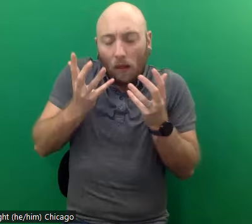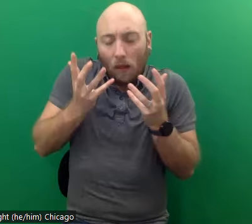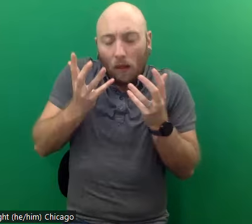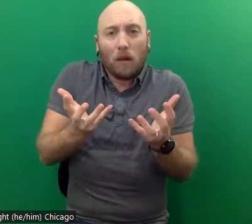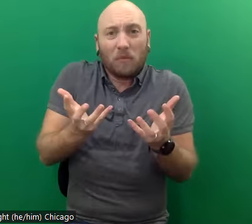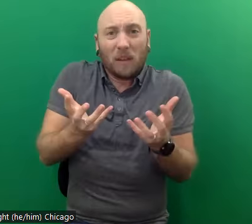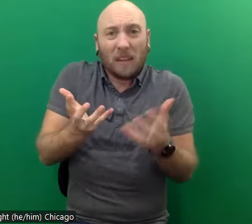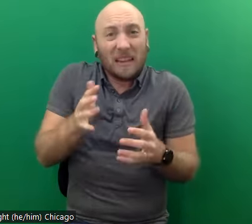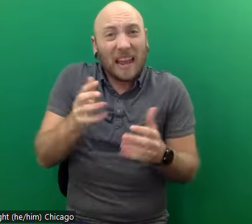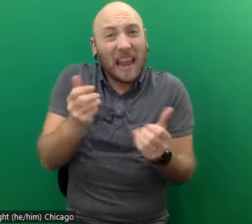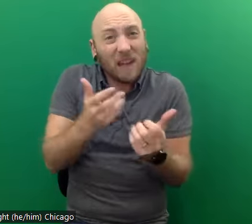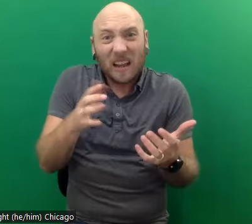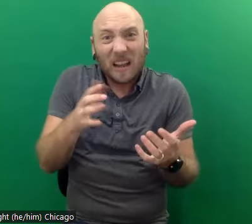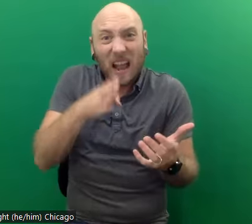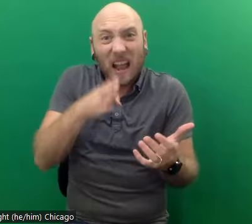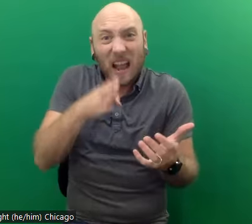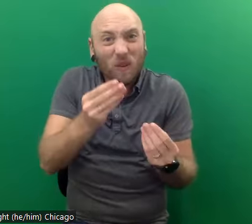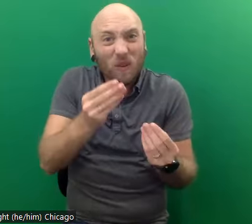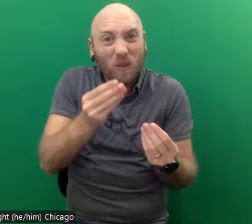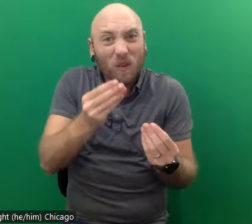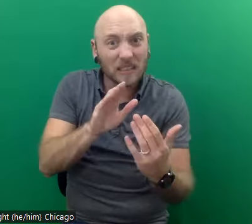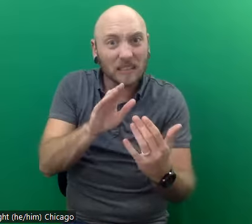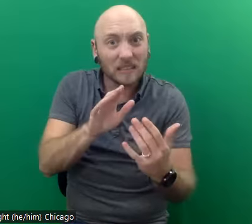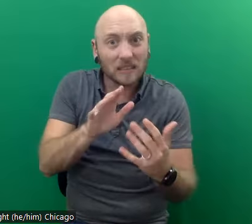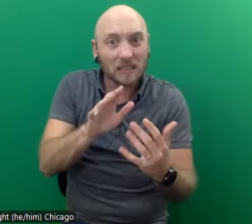was able to get past started to pour into that head.